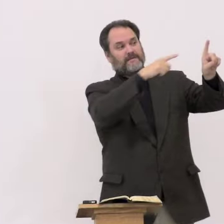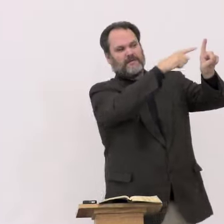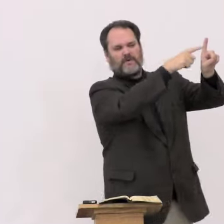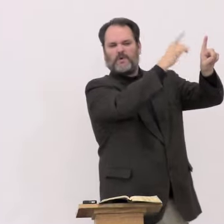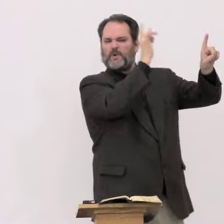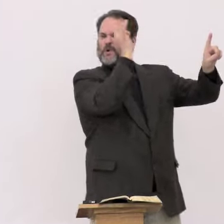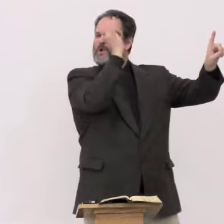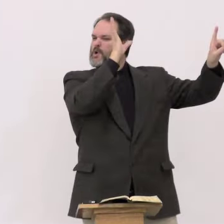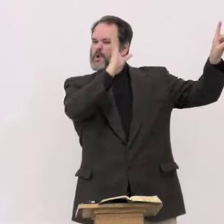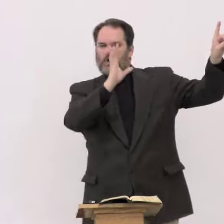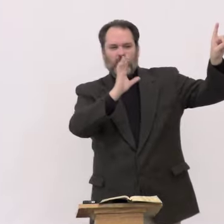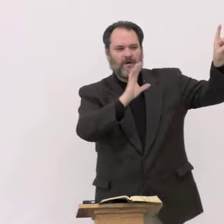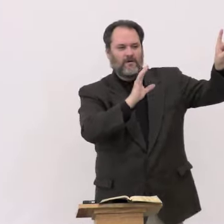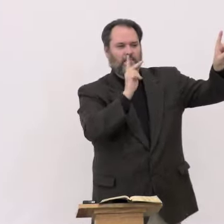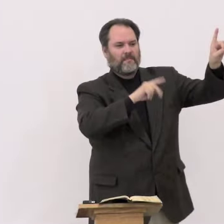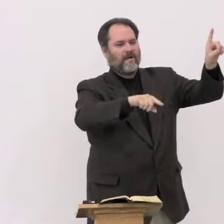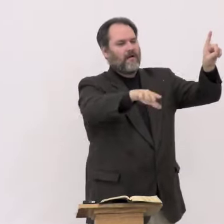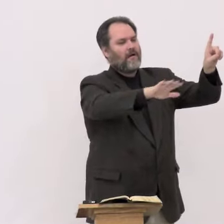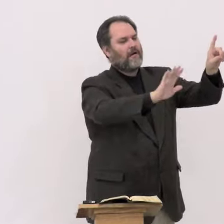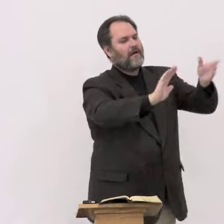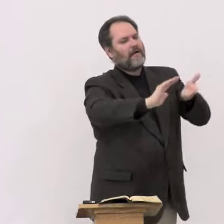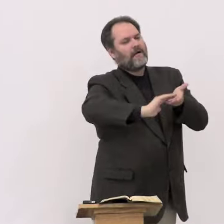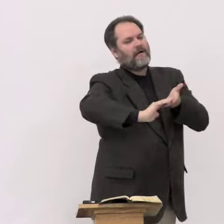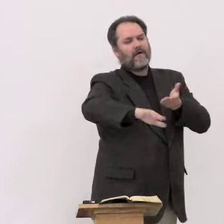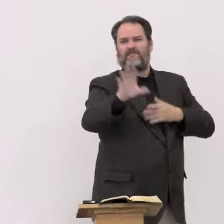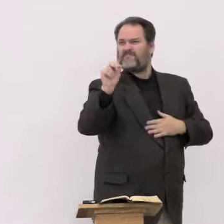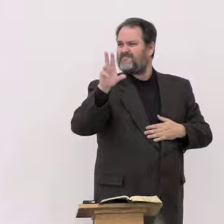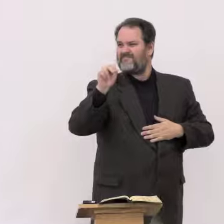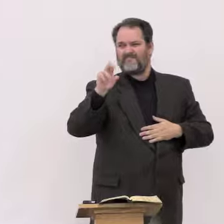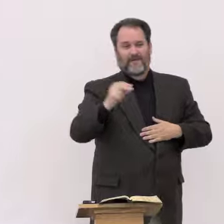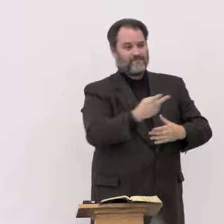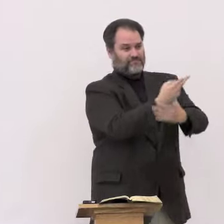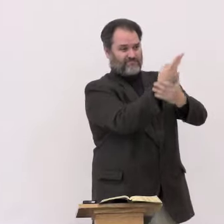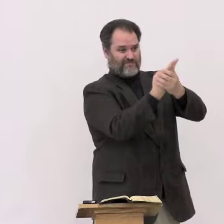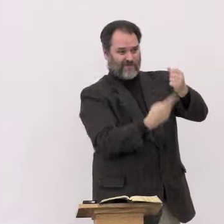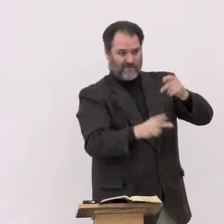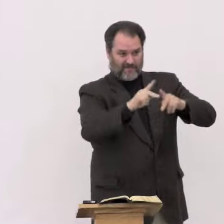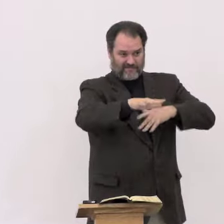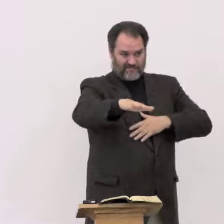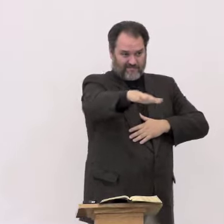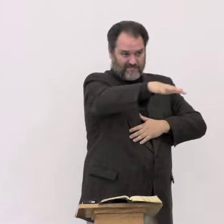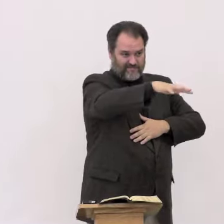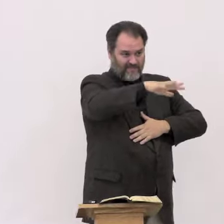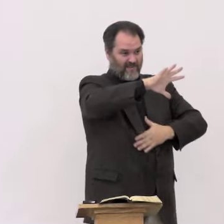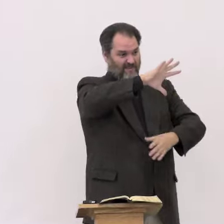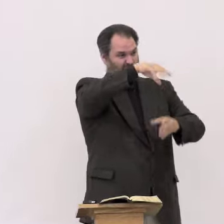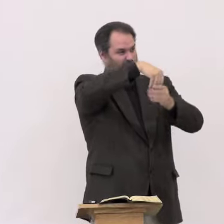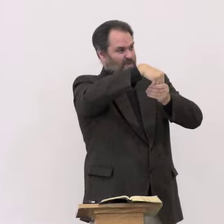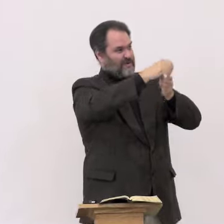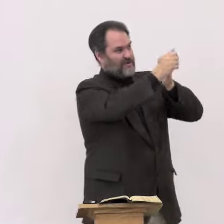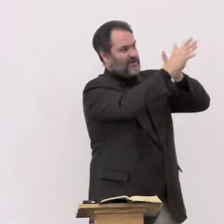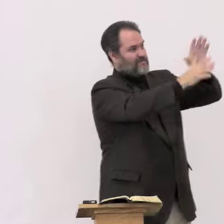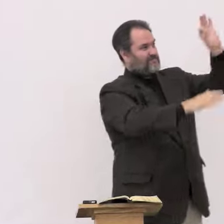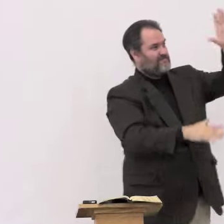teaching, and he's like, the pastor's terrible and, you know, it's false teaching, but